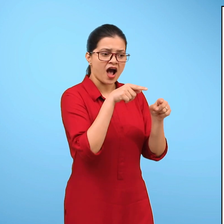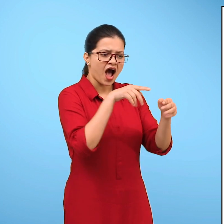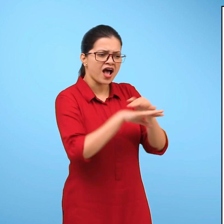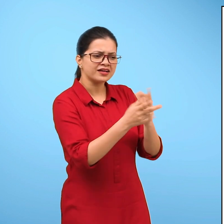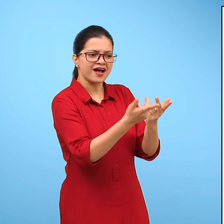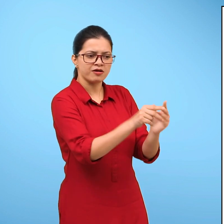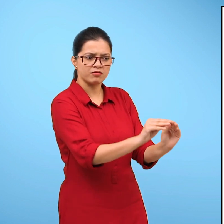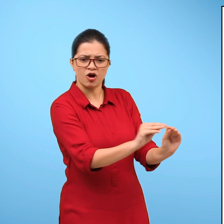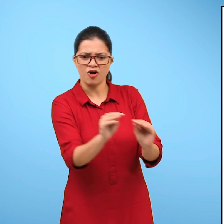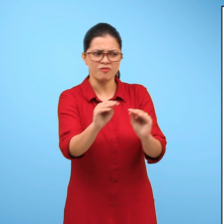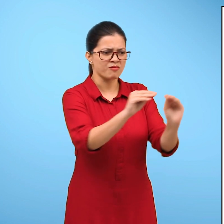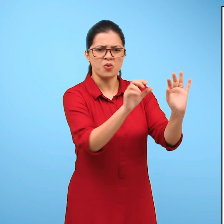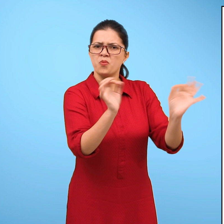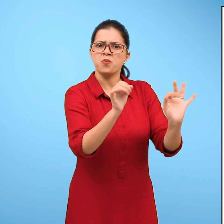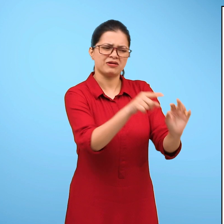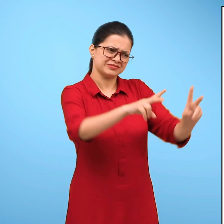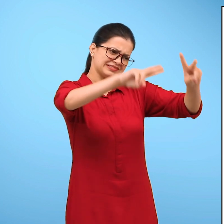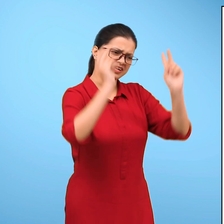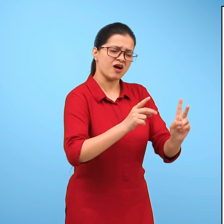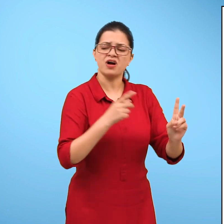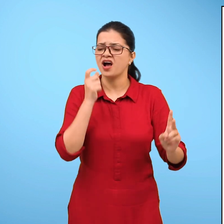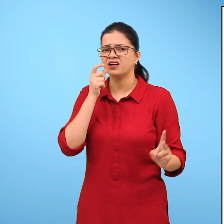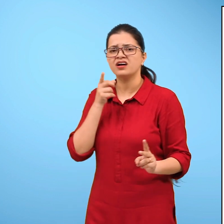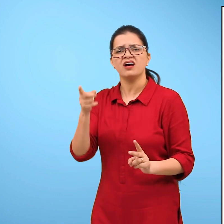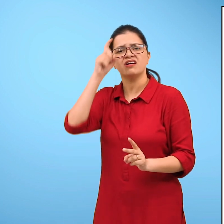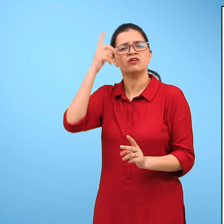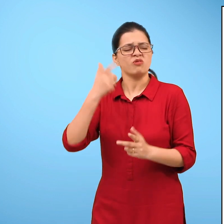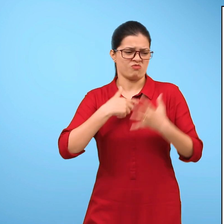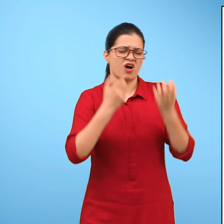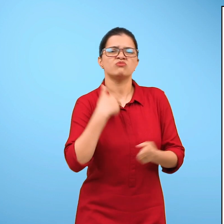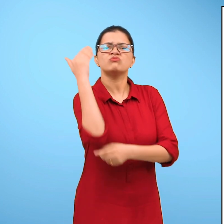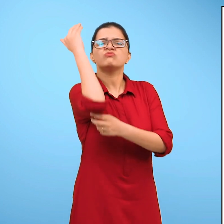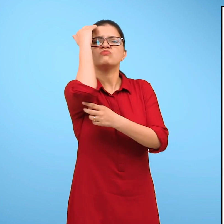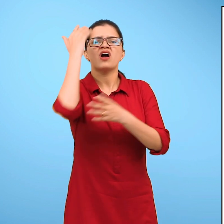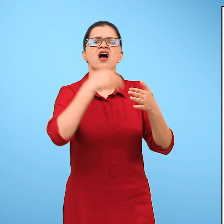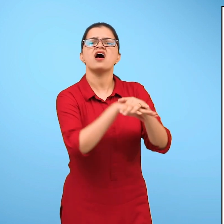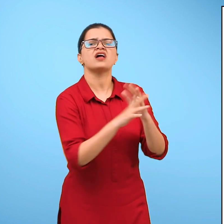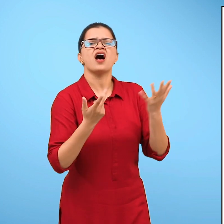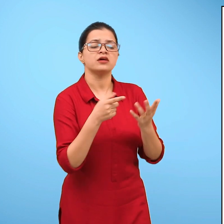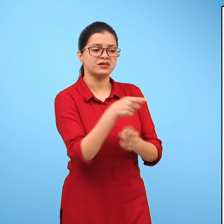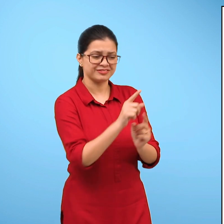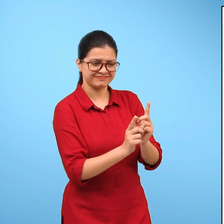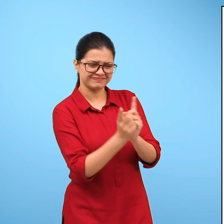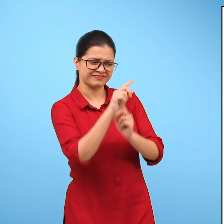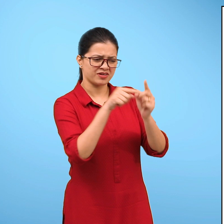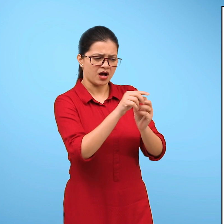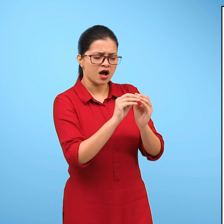He knows they do not move from place to place, but do they show any other kind of movements?